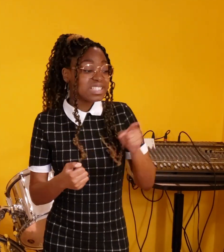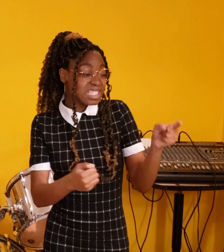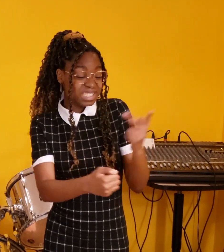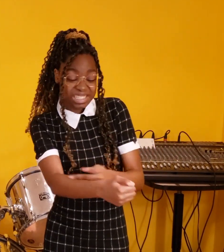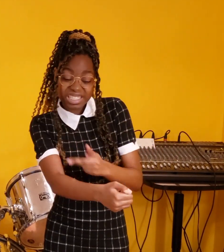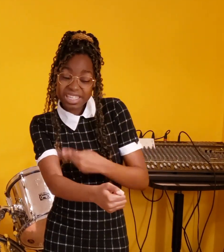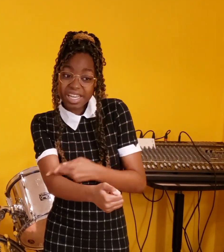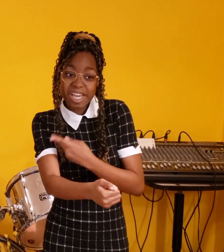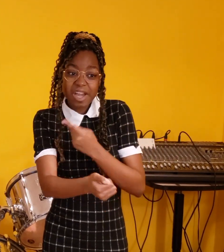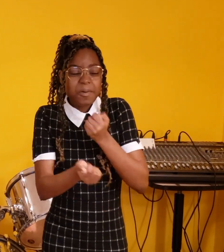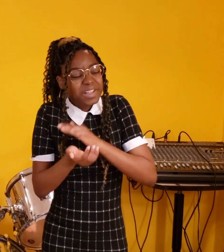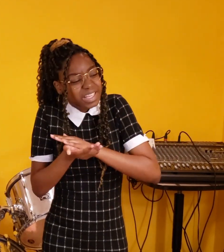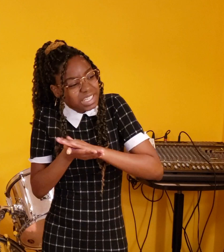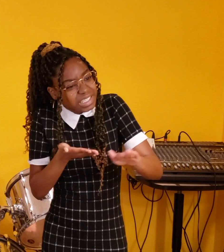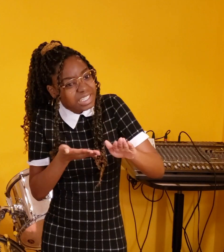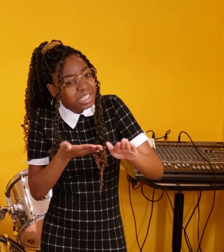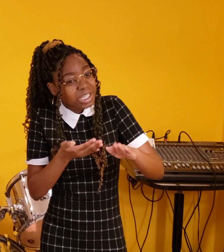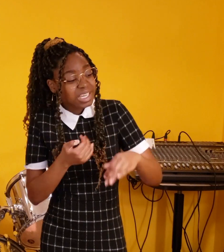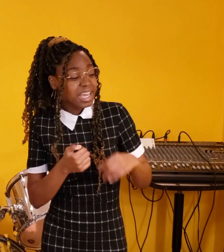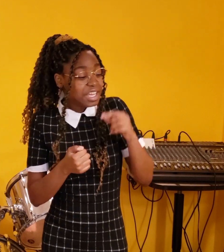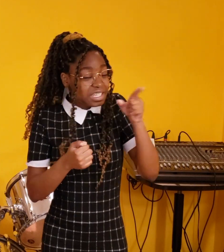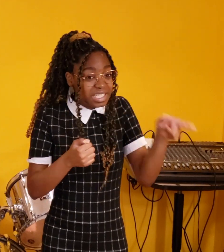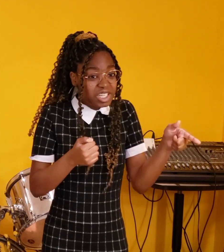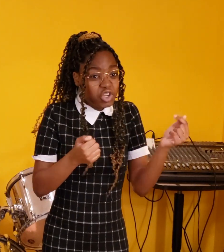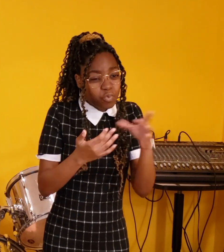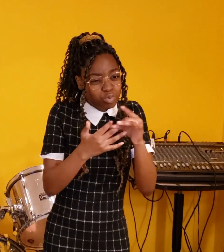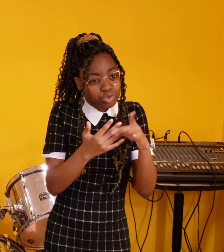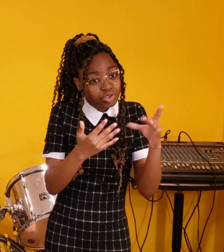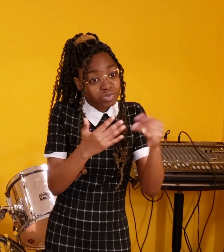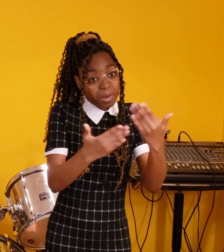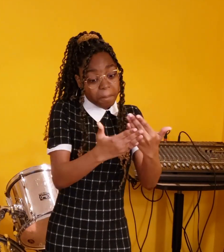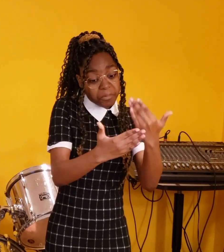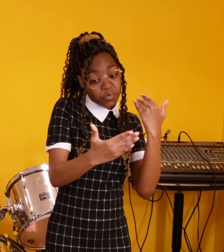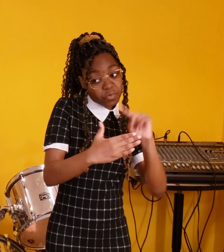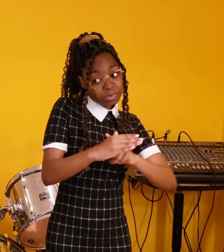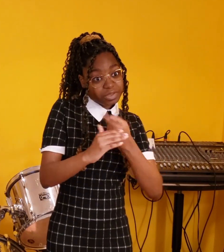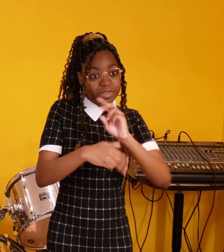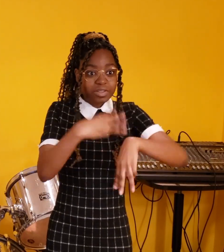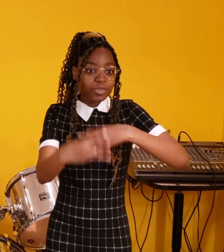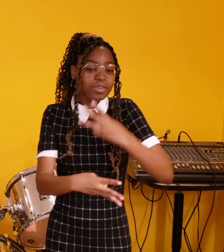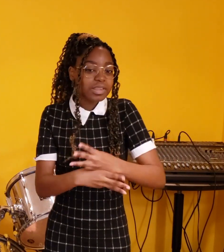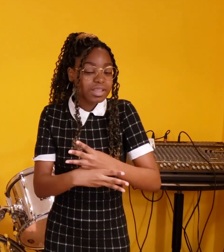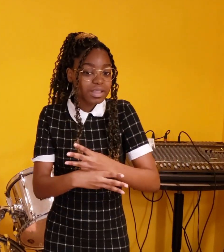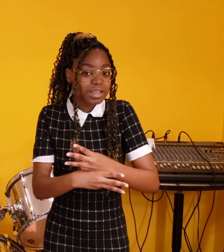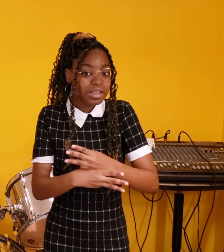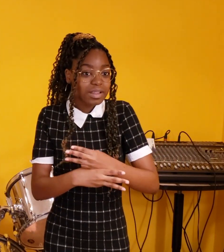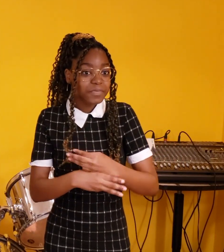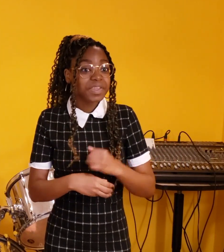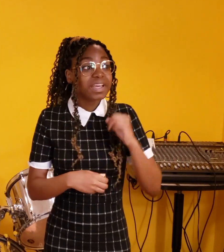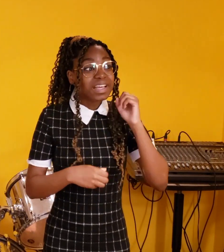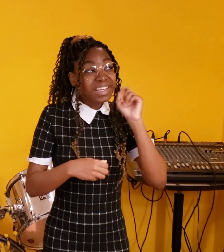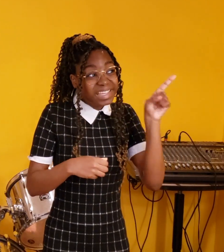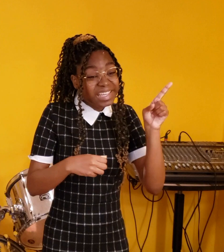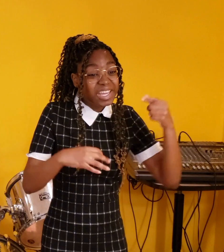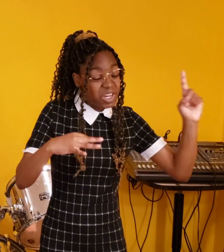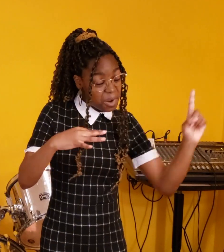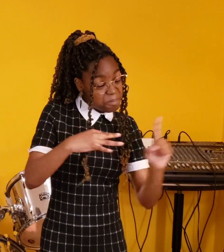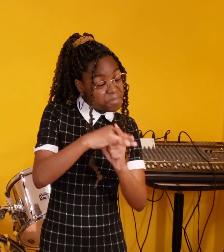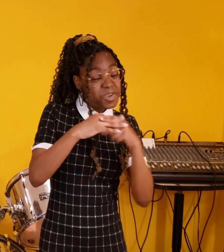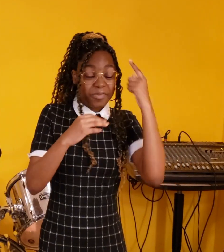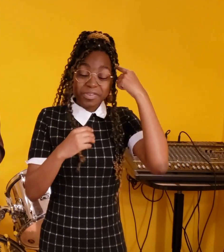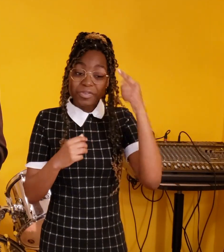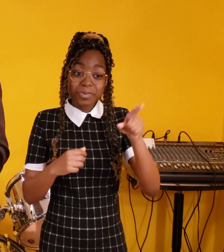who verily was foreordained before the foundation of the world, but was made manifest in the last time